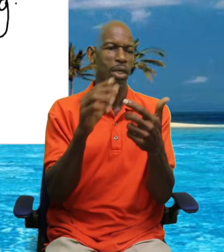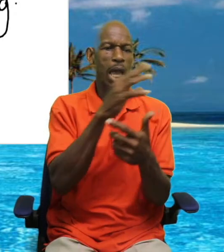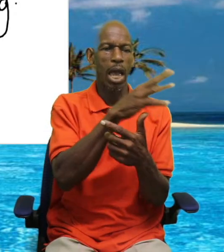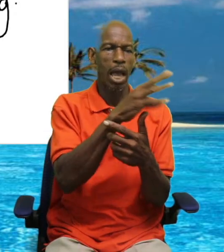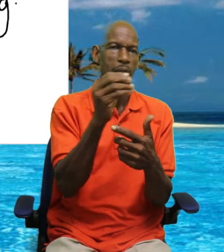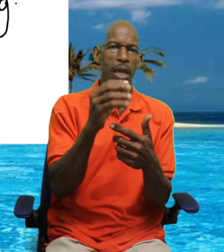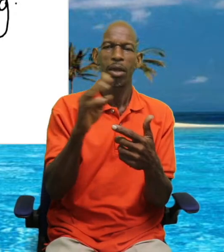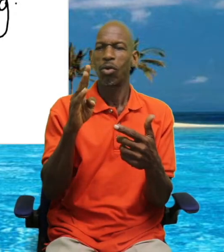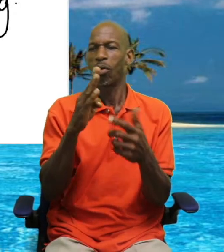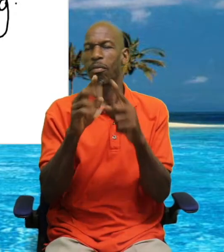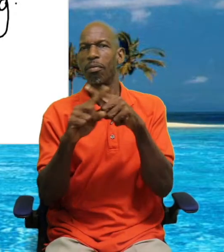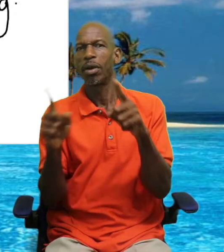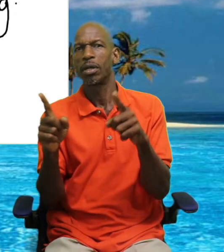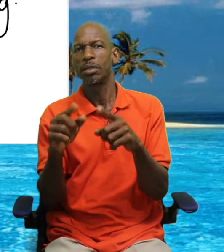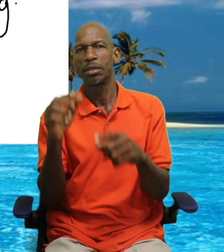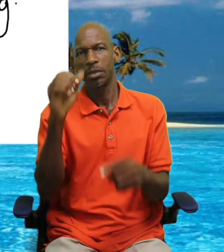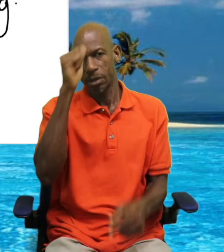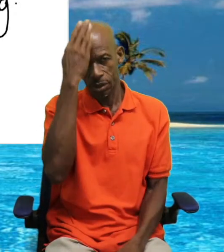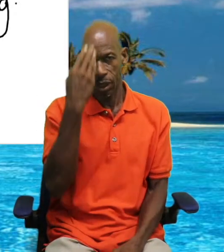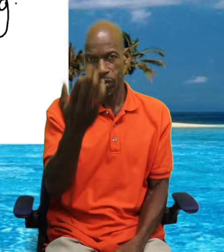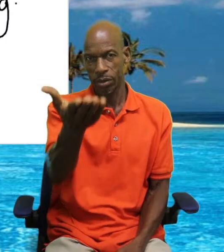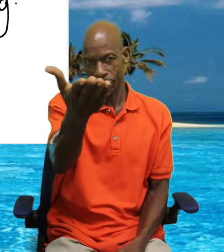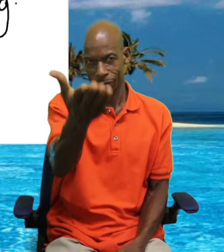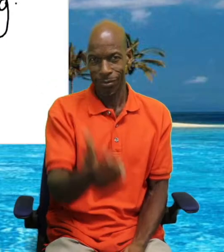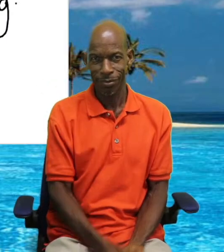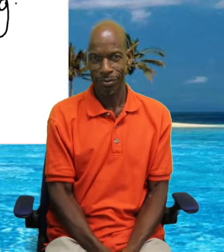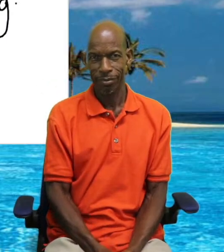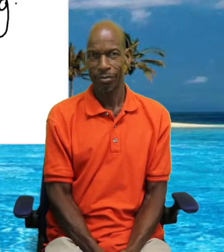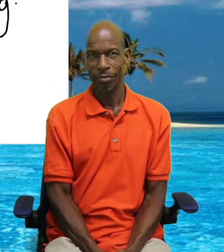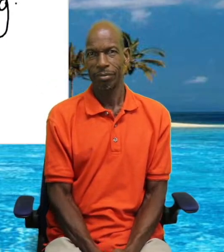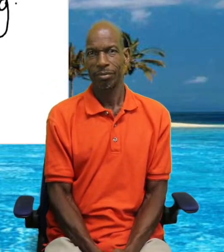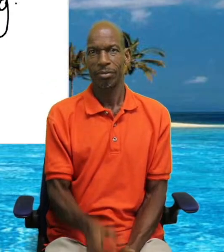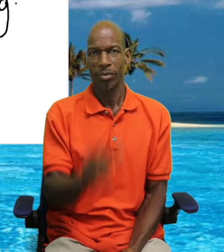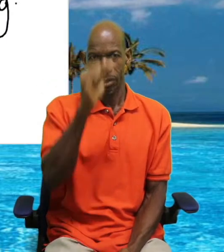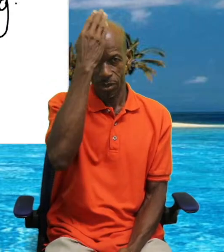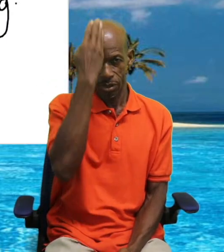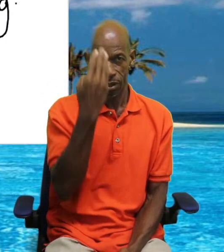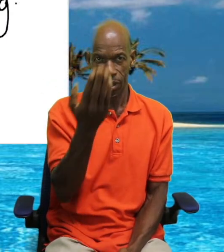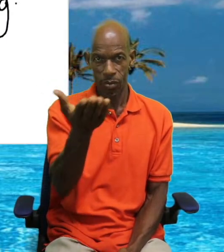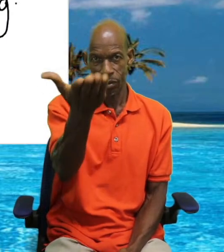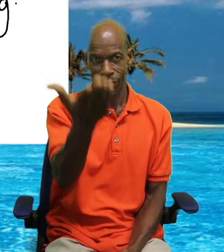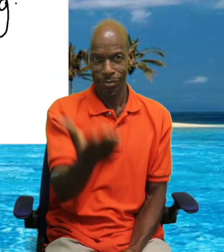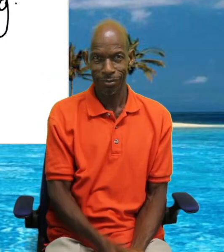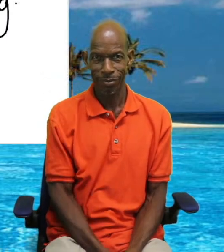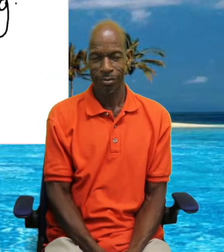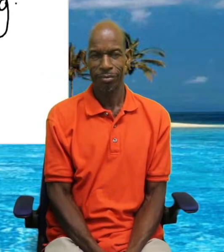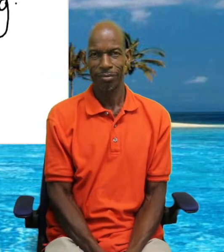Salvador, go ahead. Help out Canton. Salvador, help out Canton.